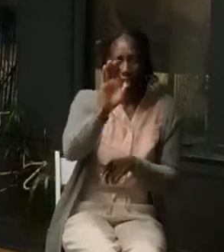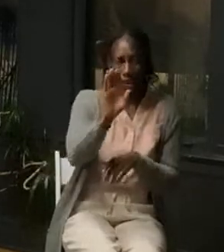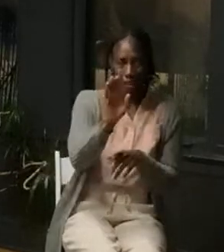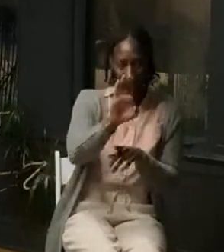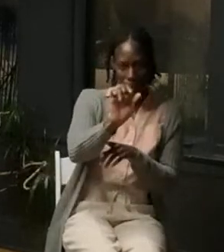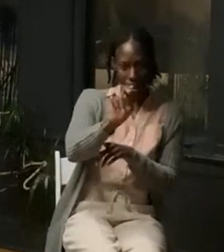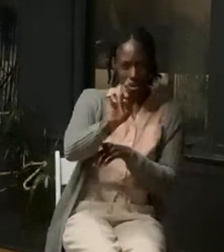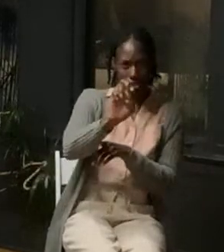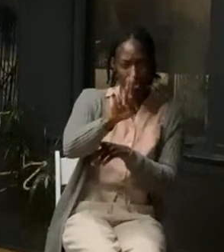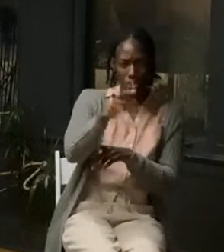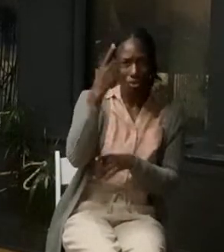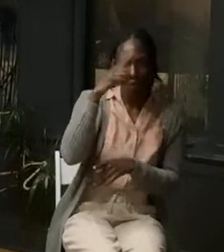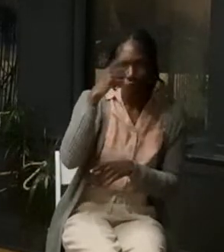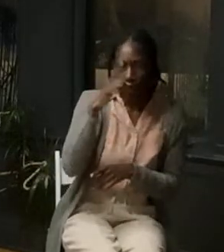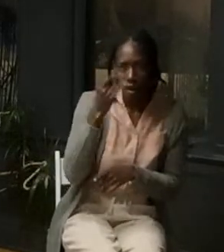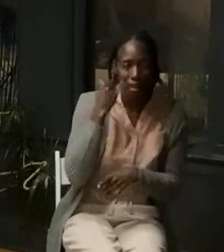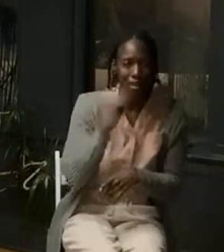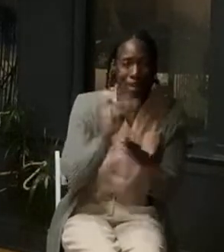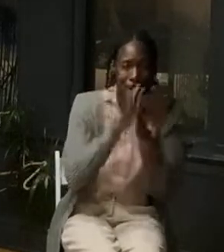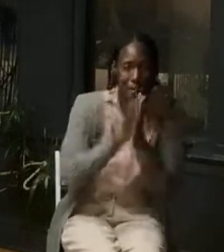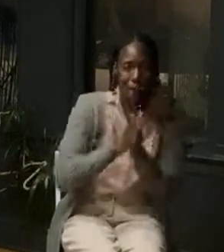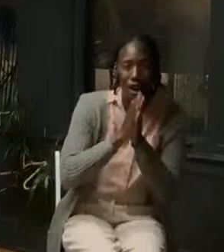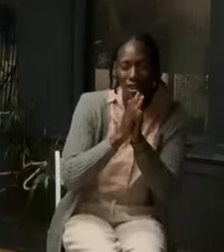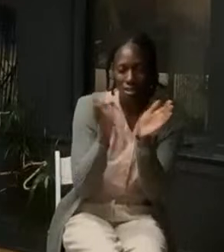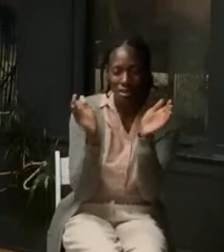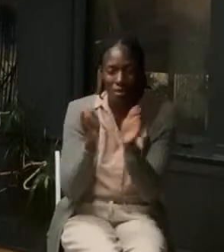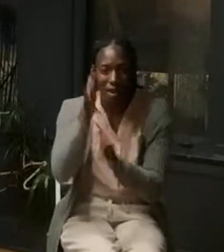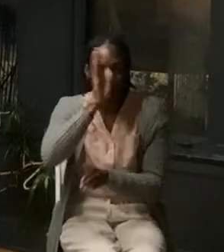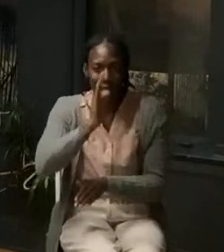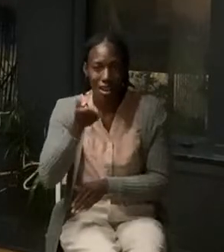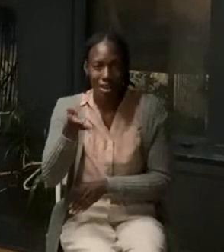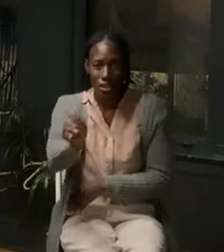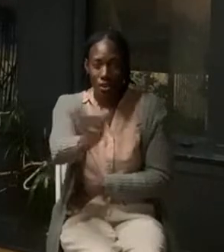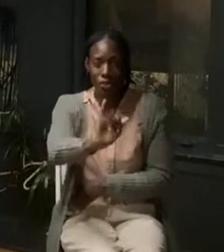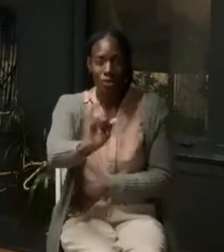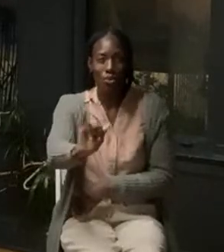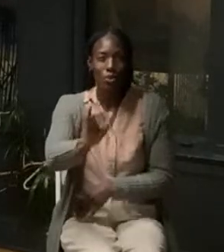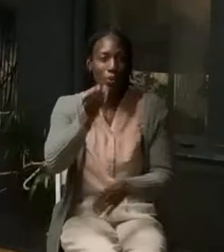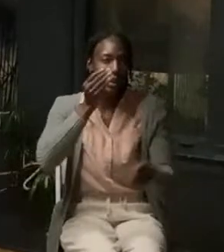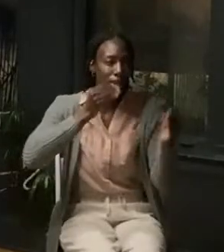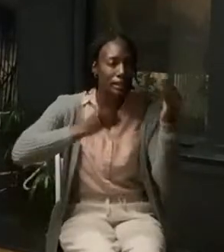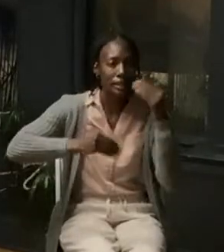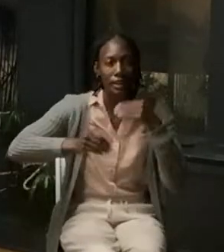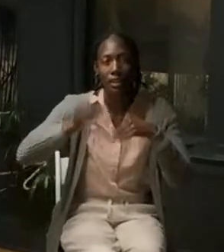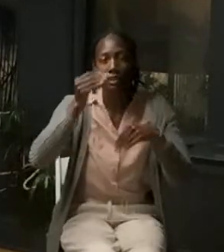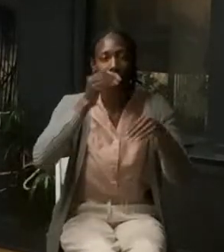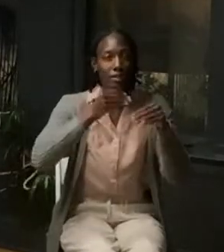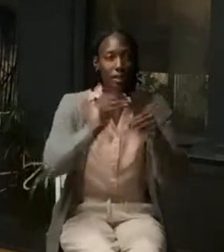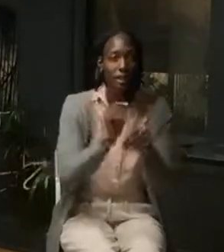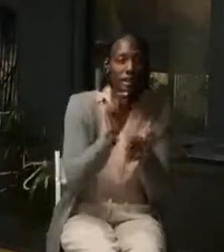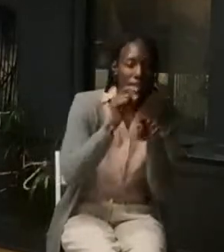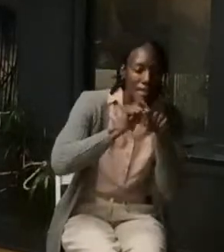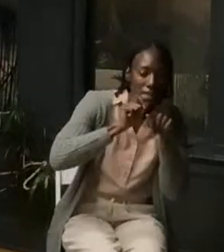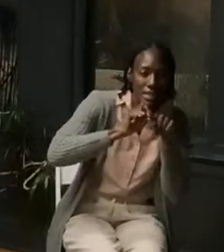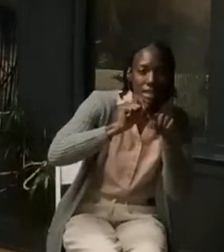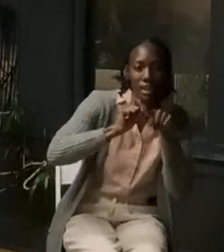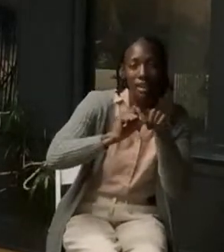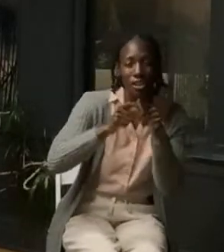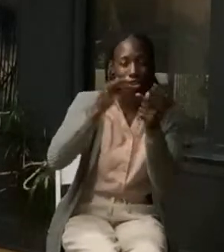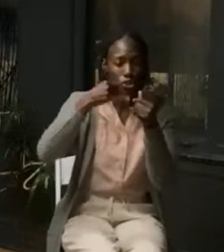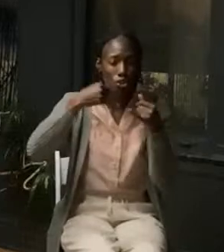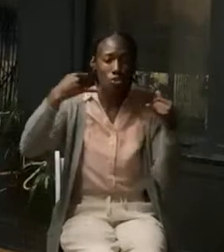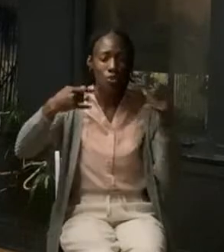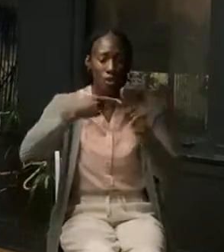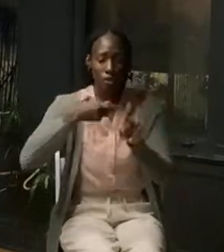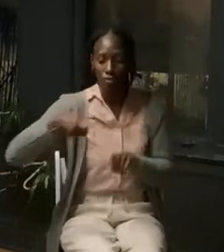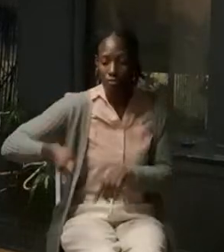God is there too, eating the contents of flotsam, a seed, a piece of string from a purse, a button that